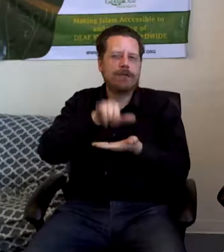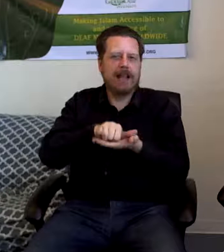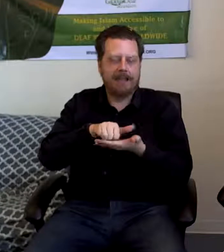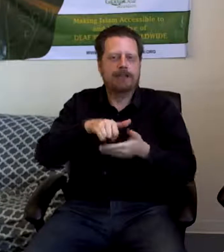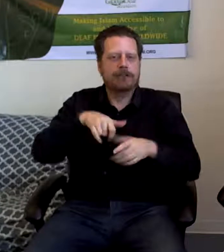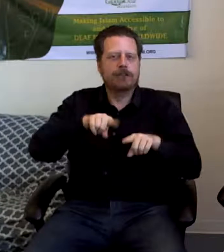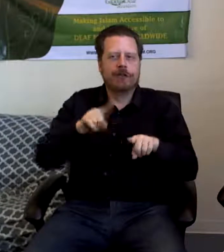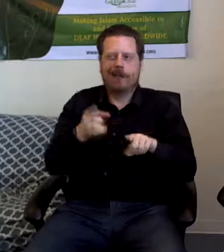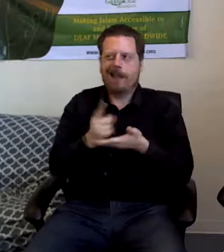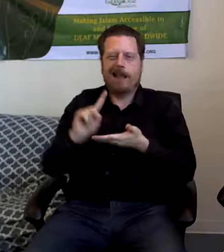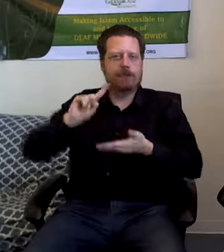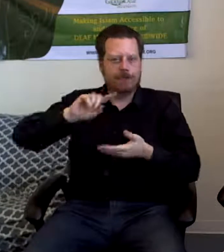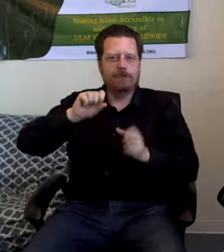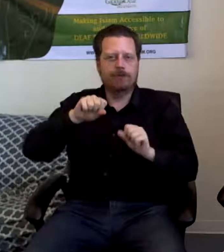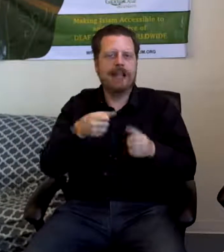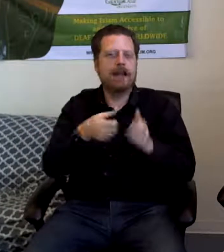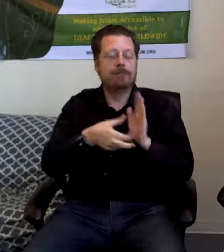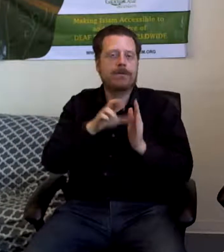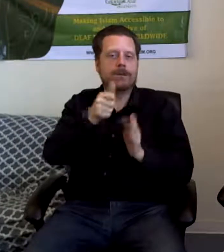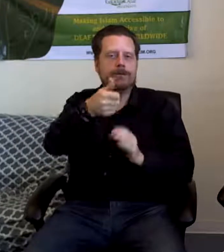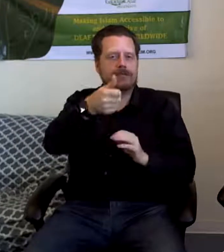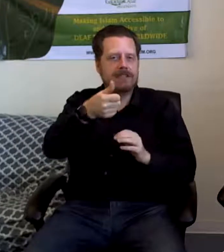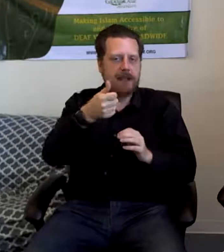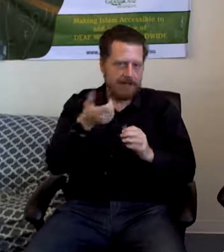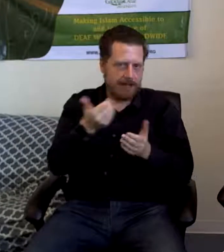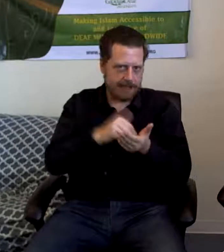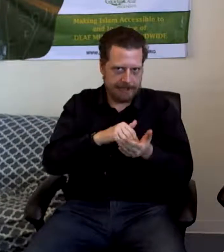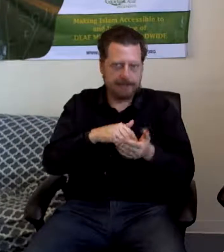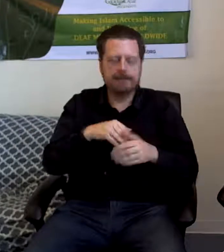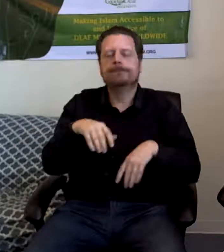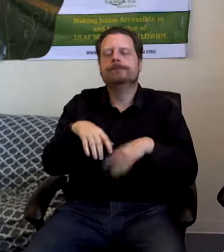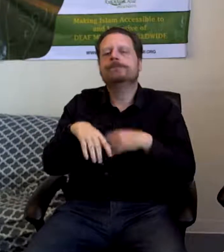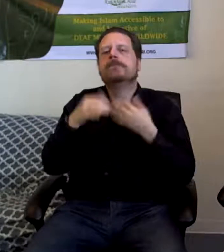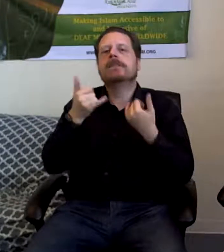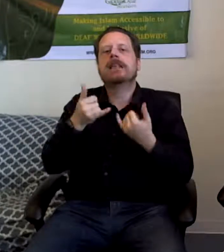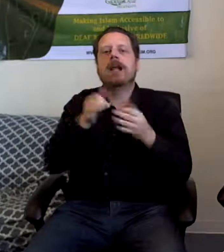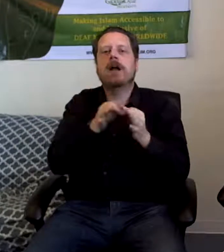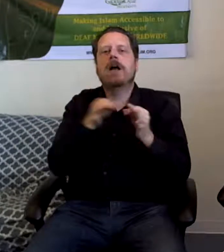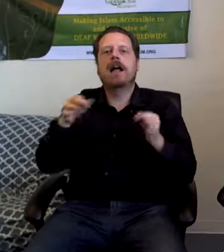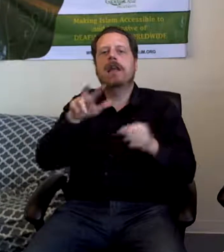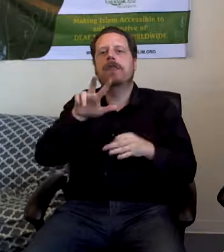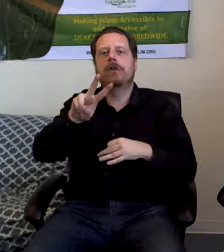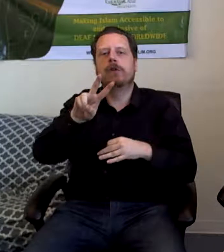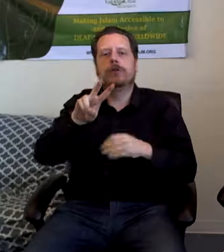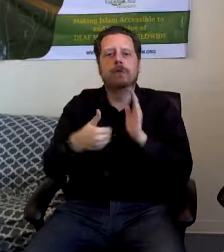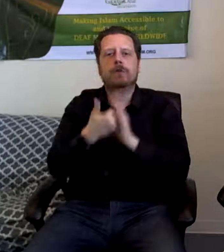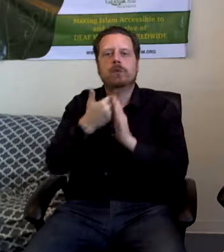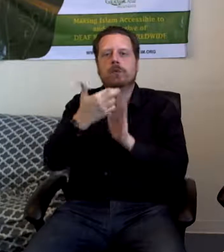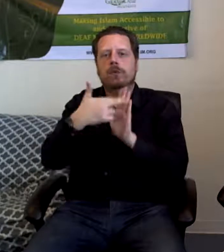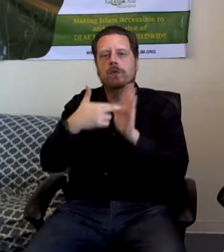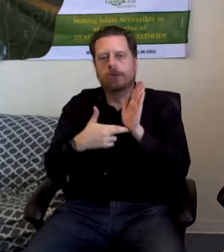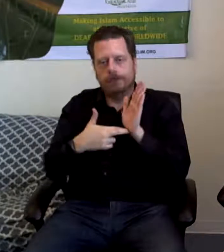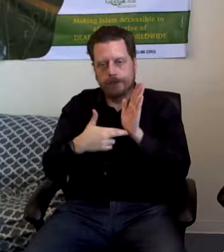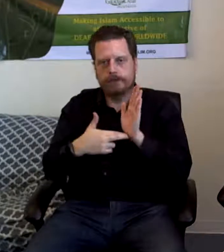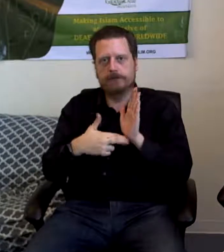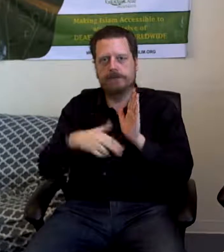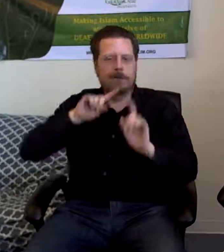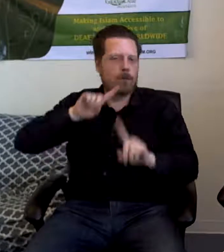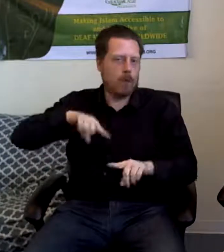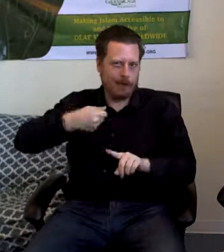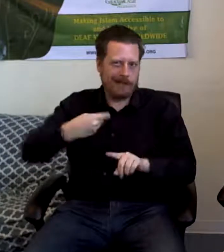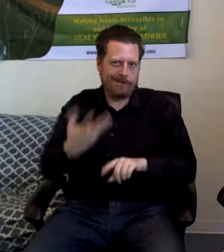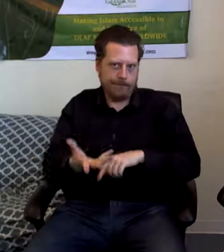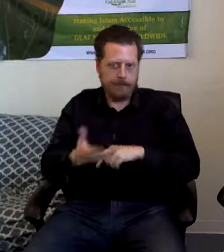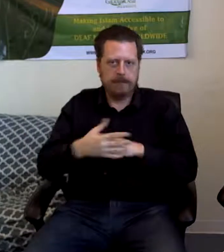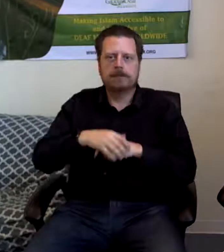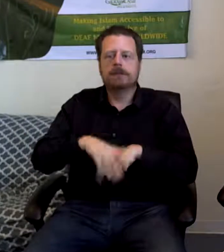session. Now, ayah number 32 is giving another order. It says, and